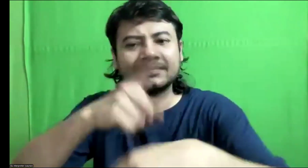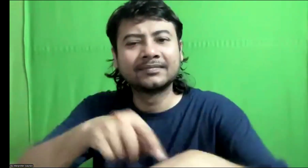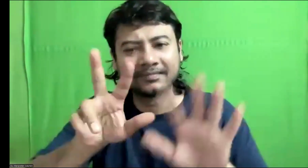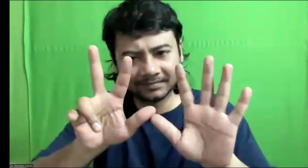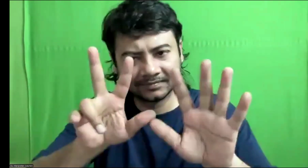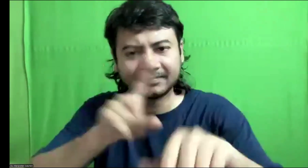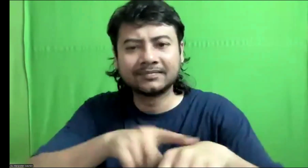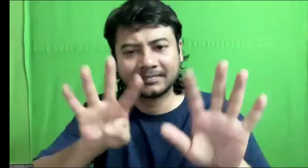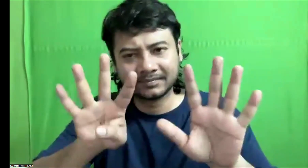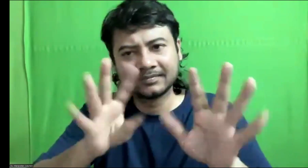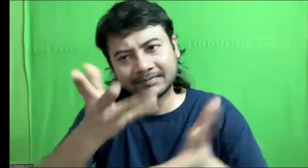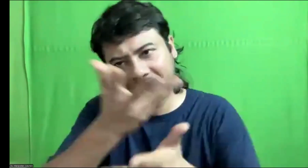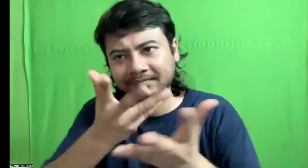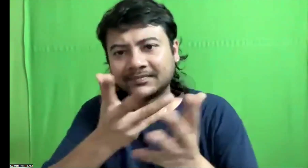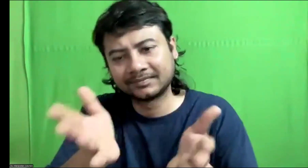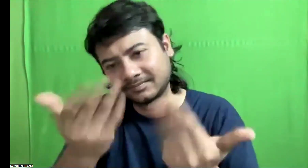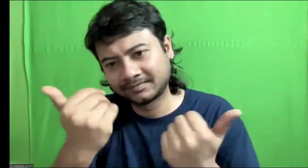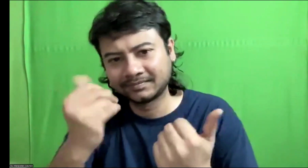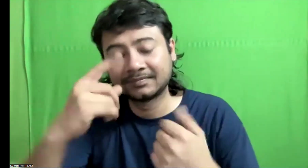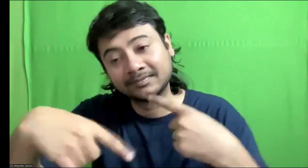time every day